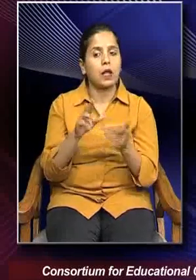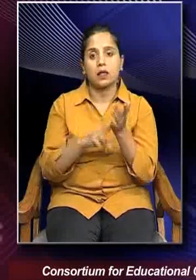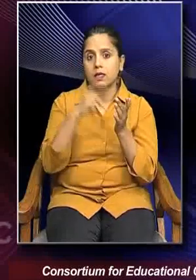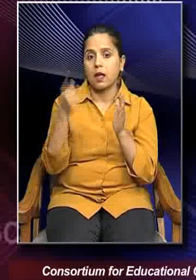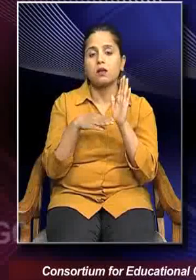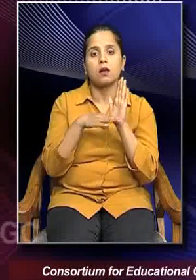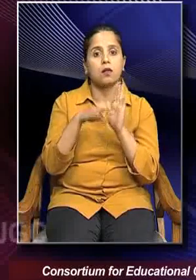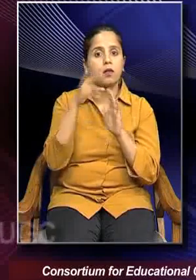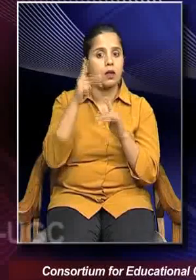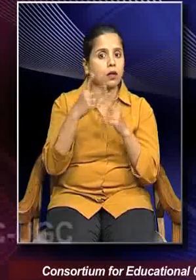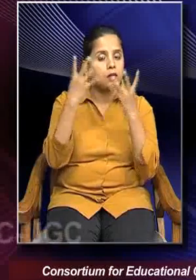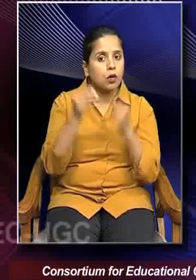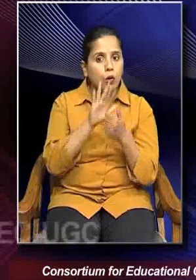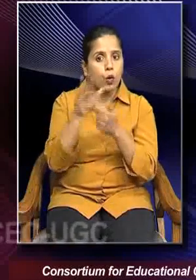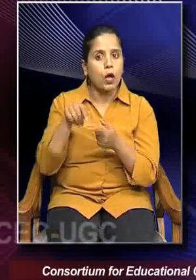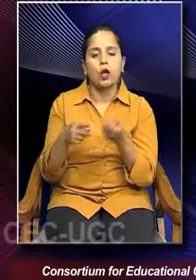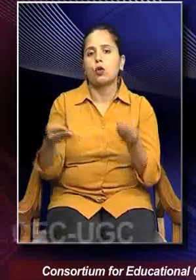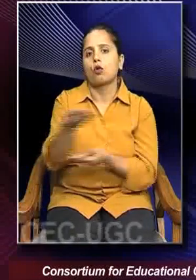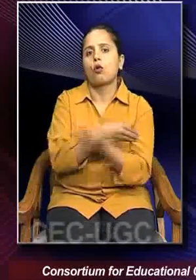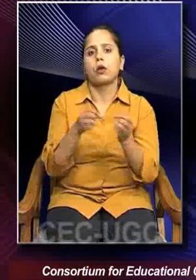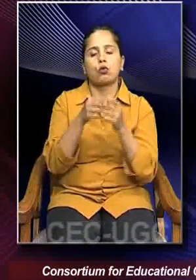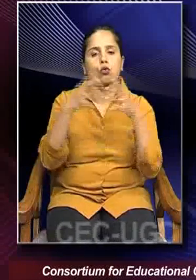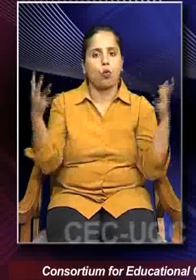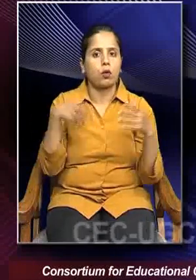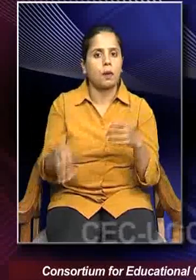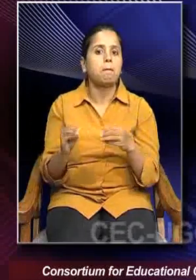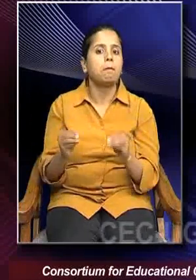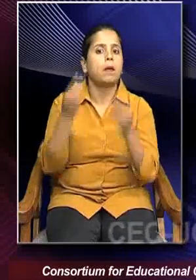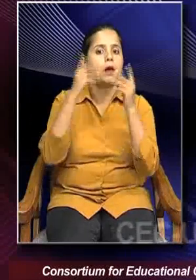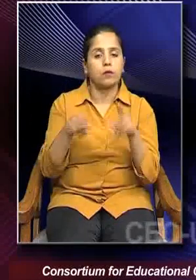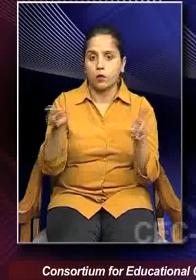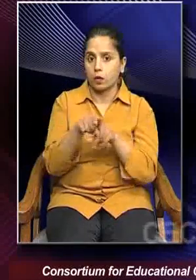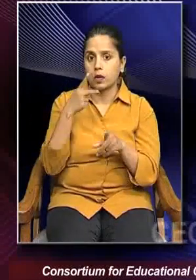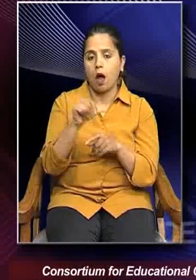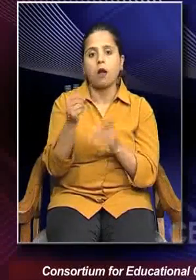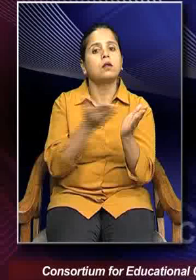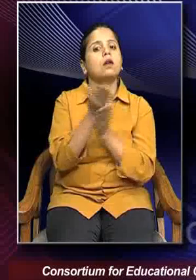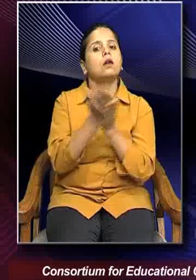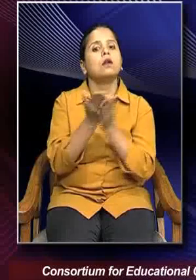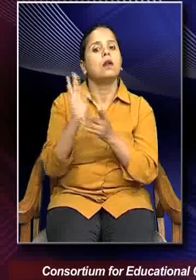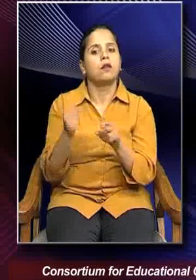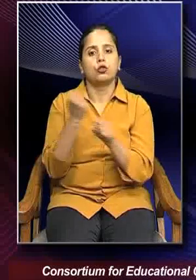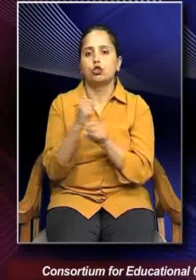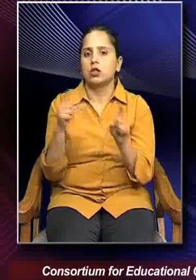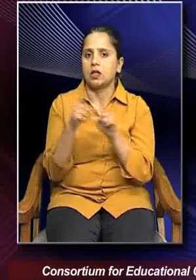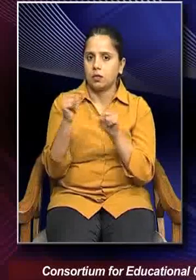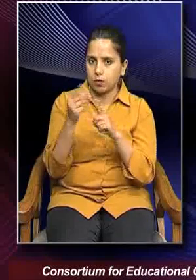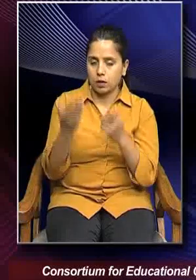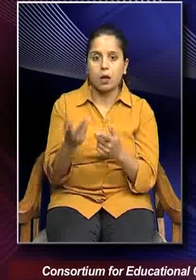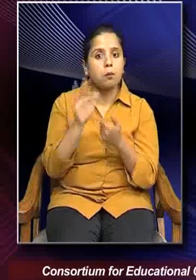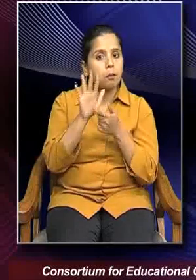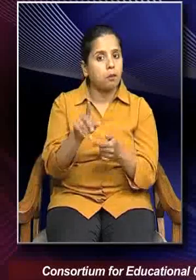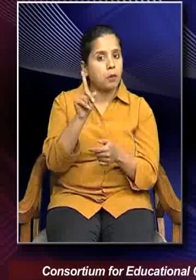measure of economic growth and prosperity, and it is also an alternative to the GDP, but which accounts for